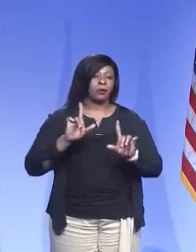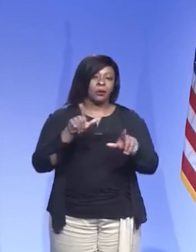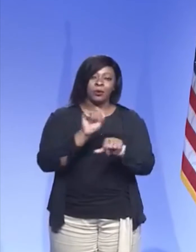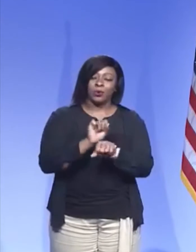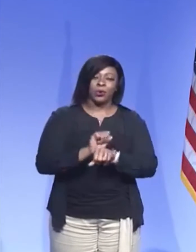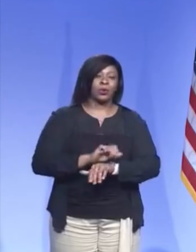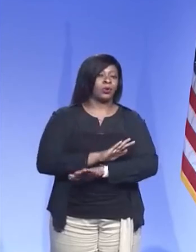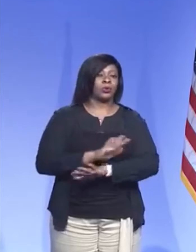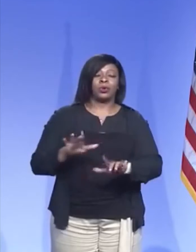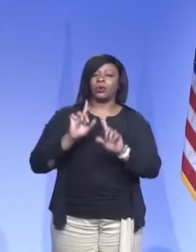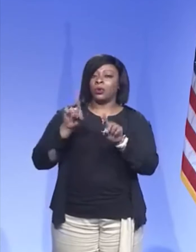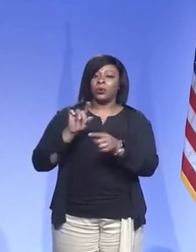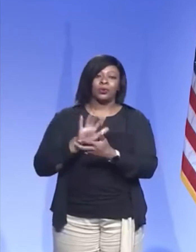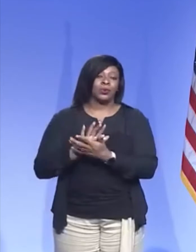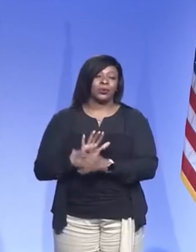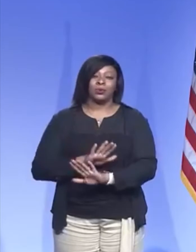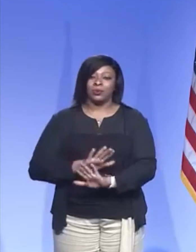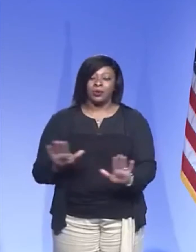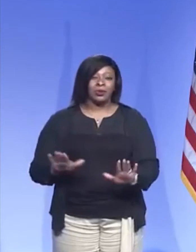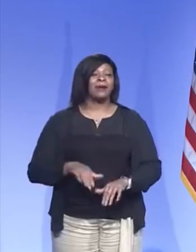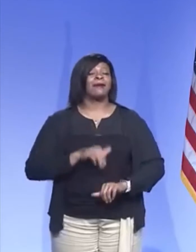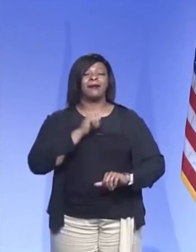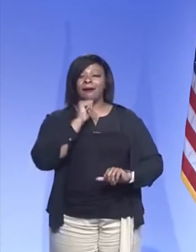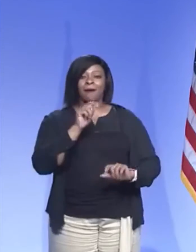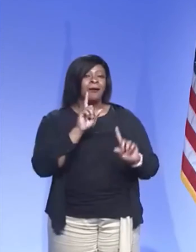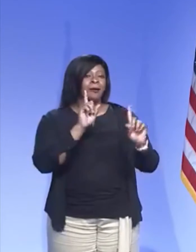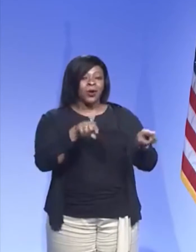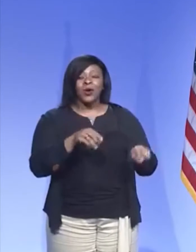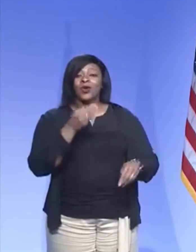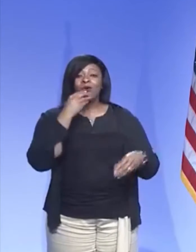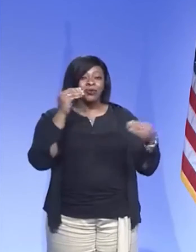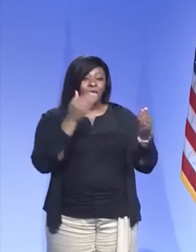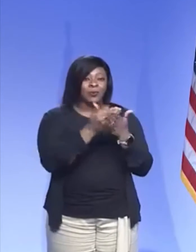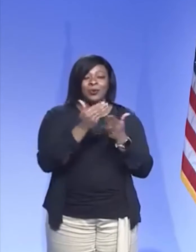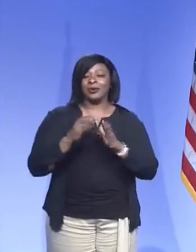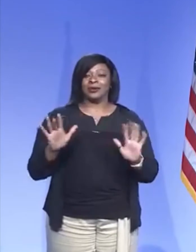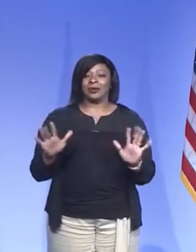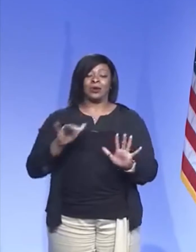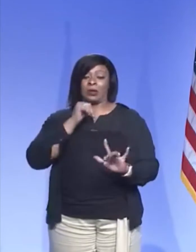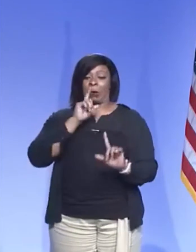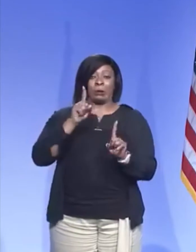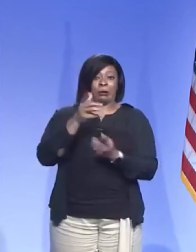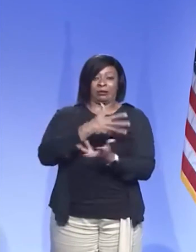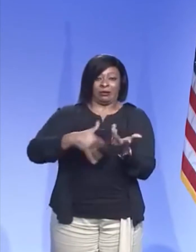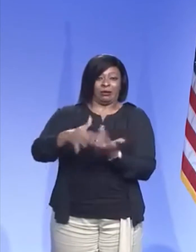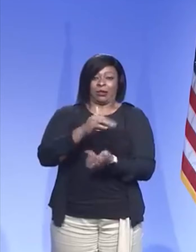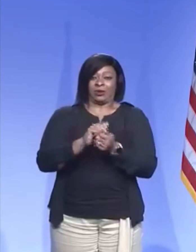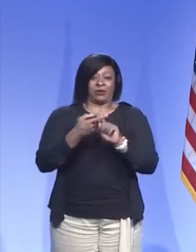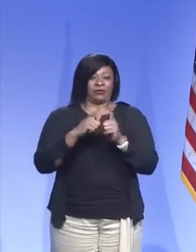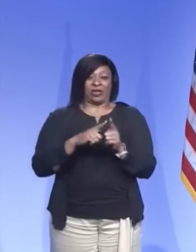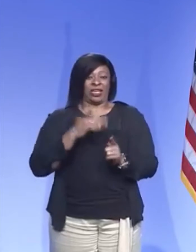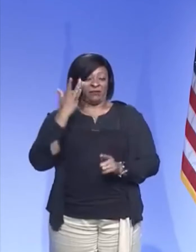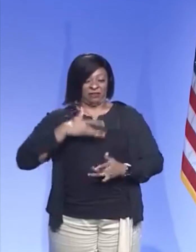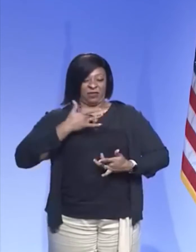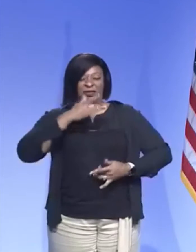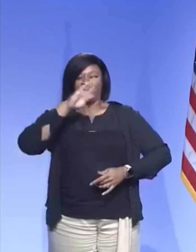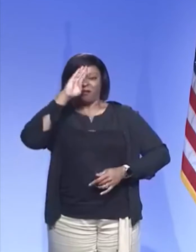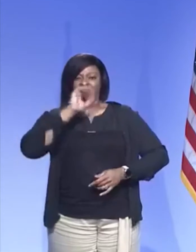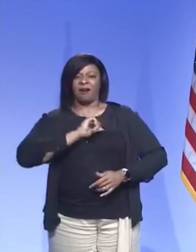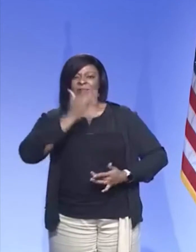not go to school. Do not go to the grocery store. Do not socialize with your friends if you are